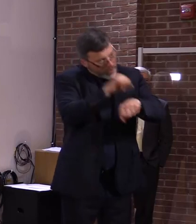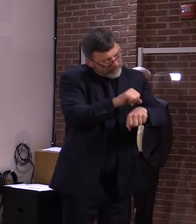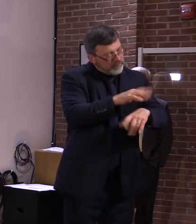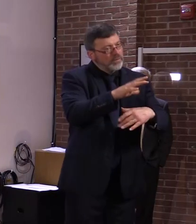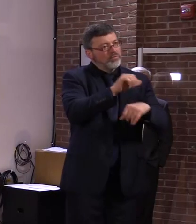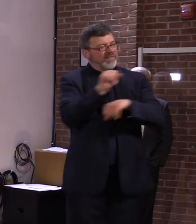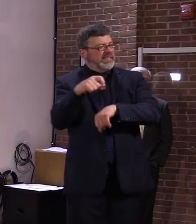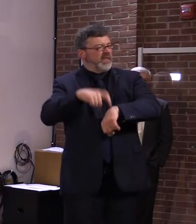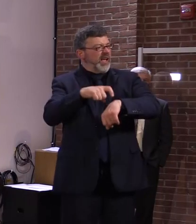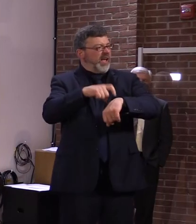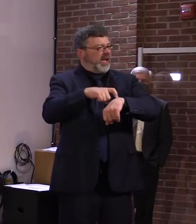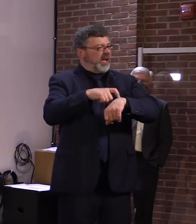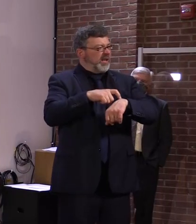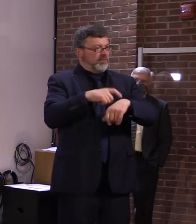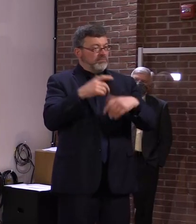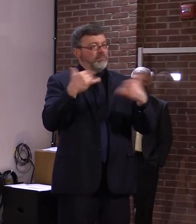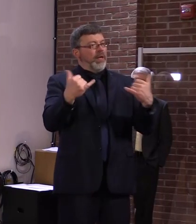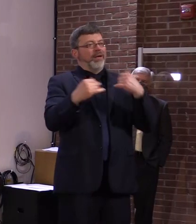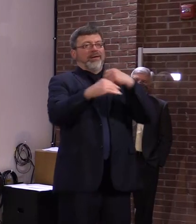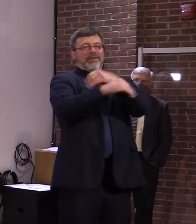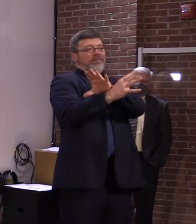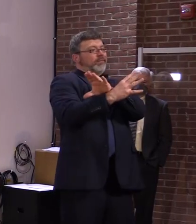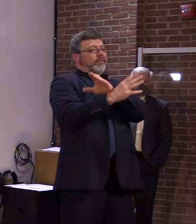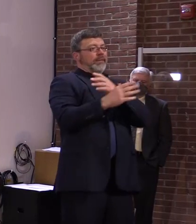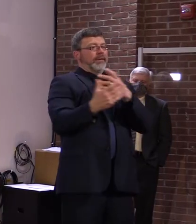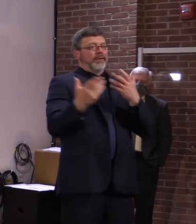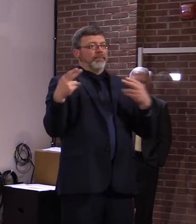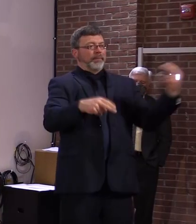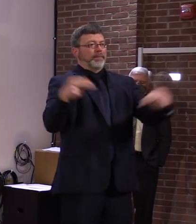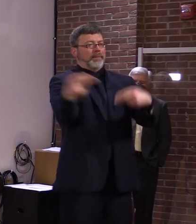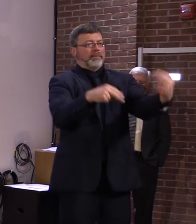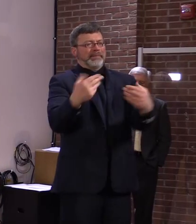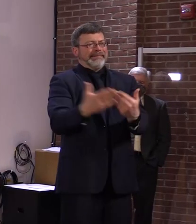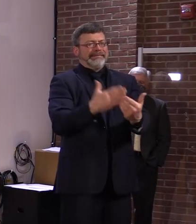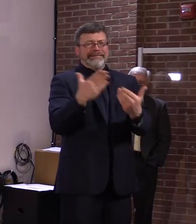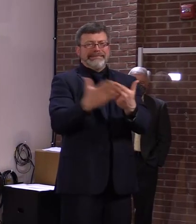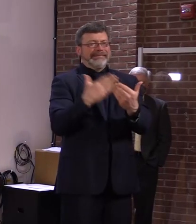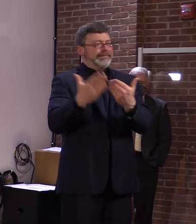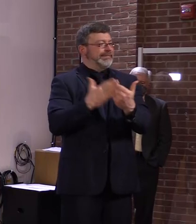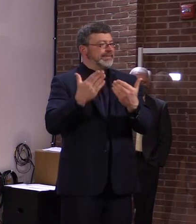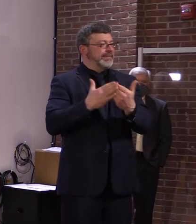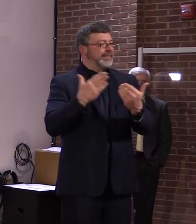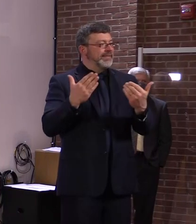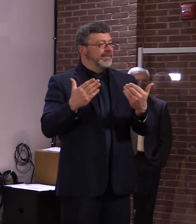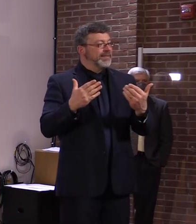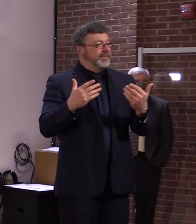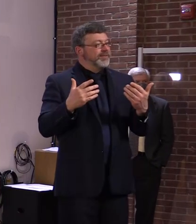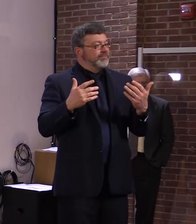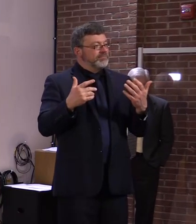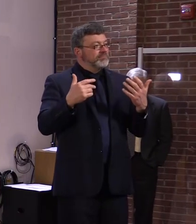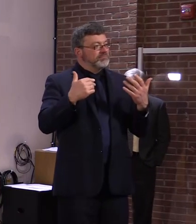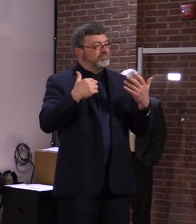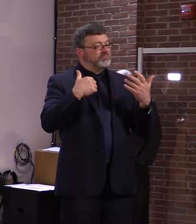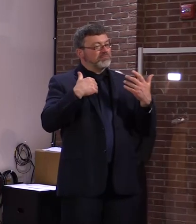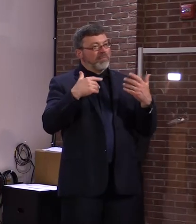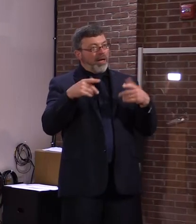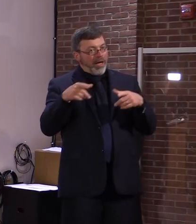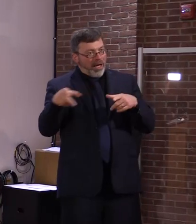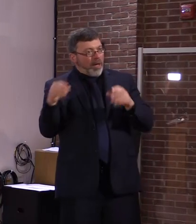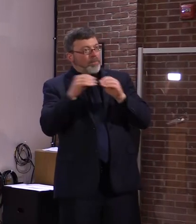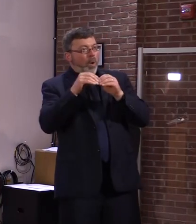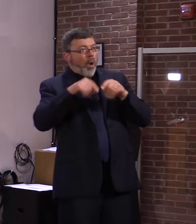where they meet remotely would be beneficial, and we would attract more people that would want to be involved, both participating